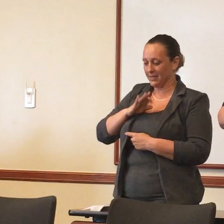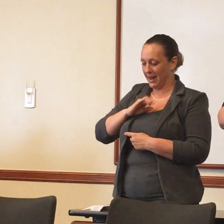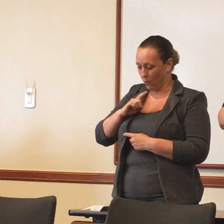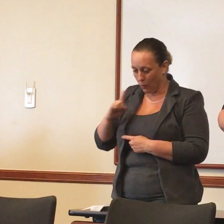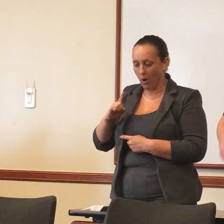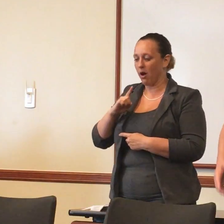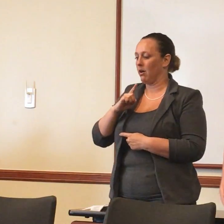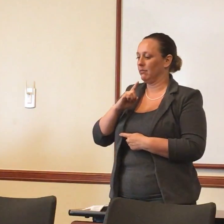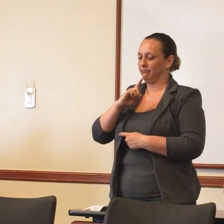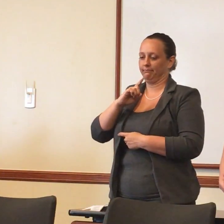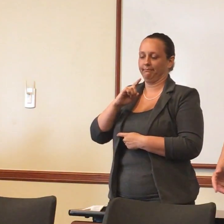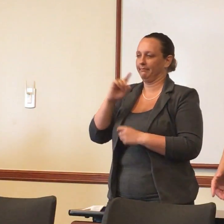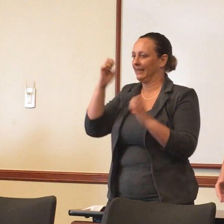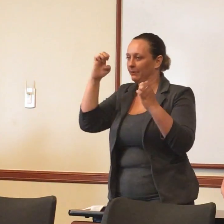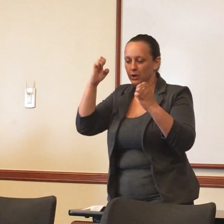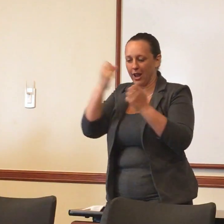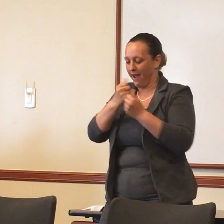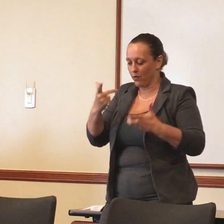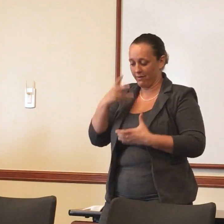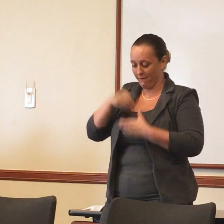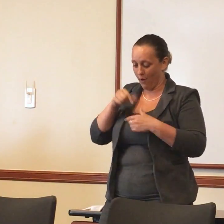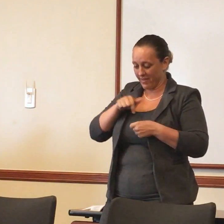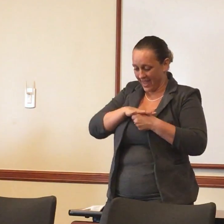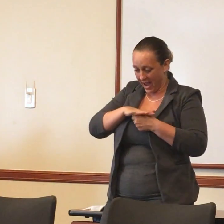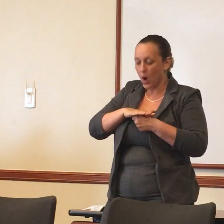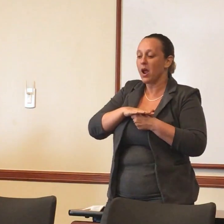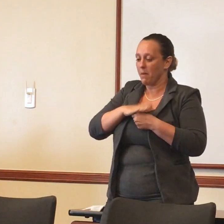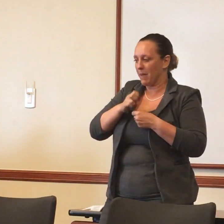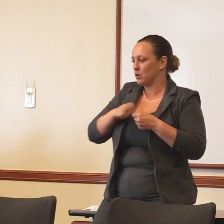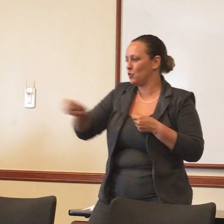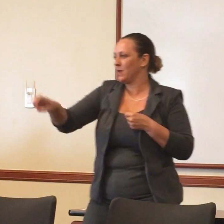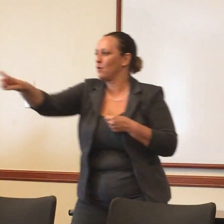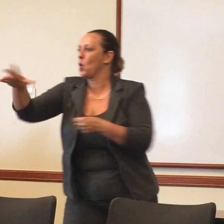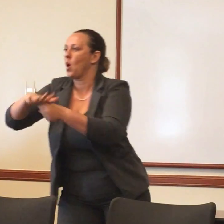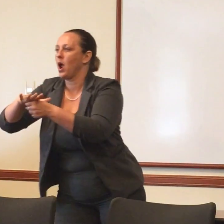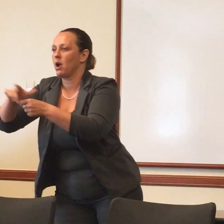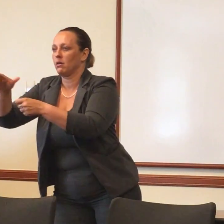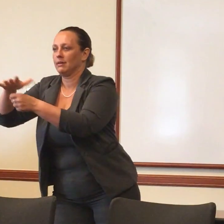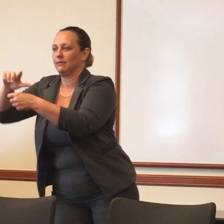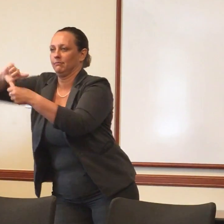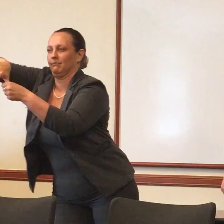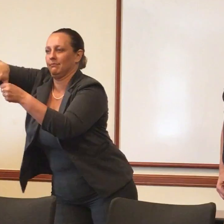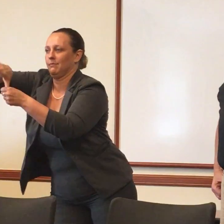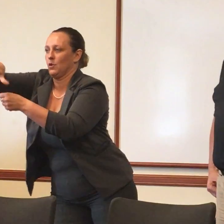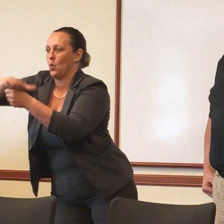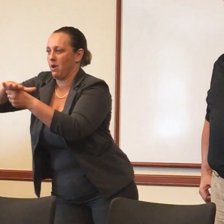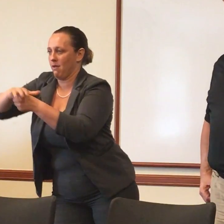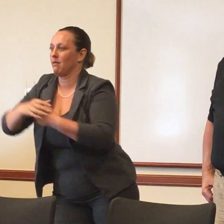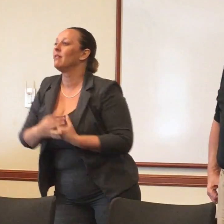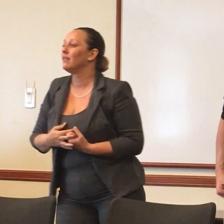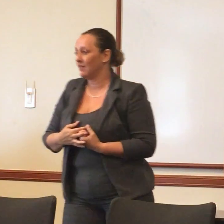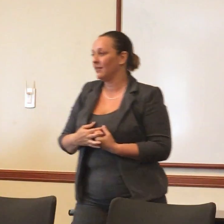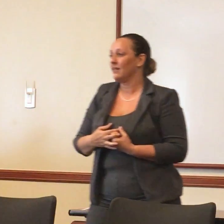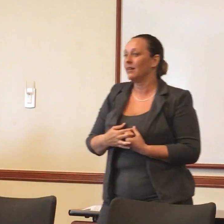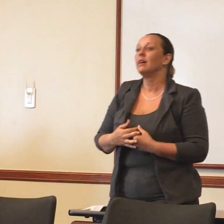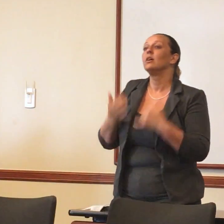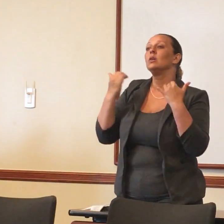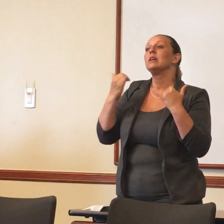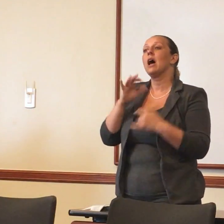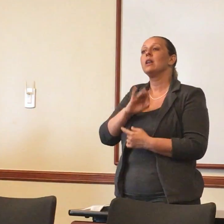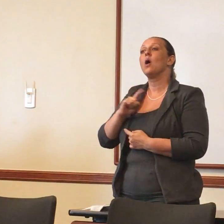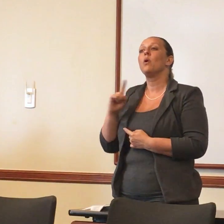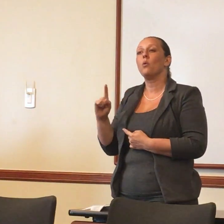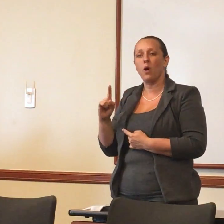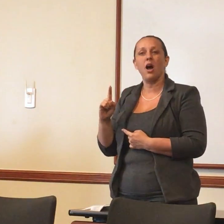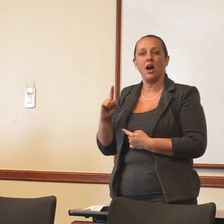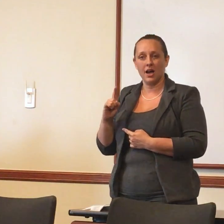medical services, and other parts of the county that may have to be transferred. So we're looking at, and this again for 911,